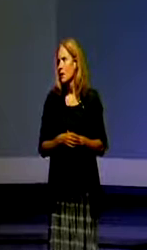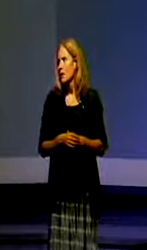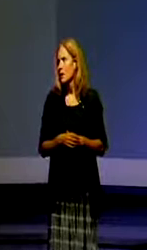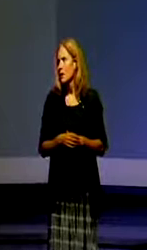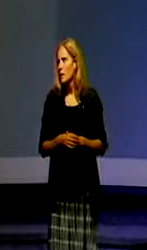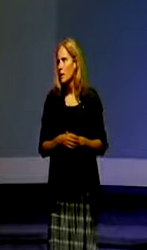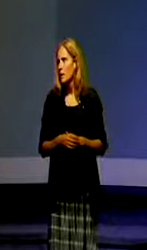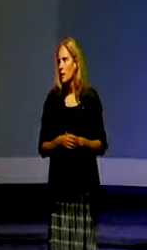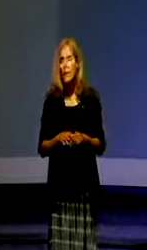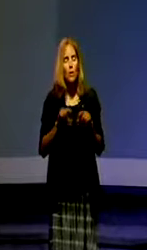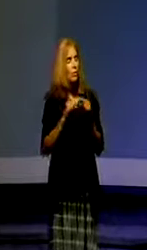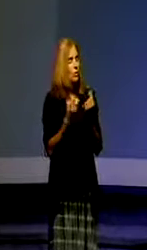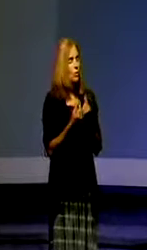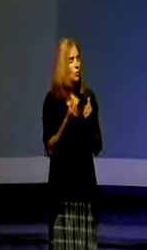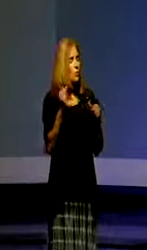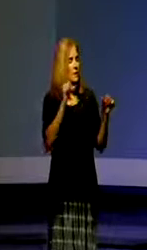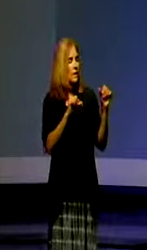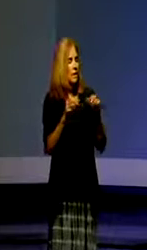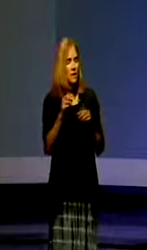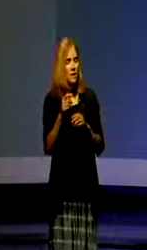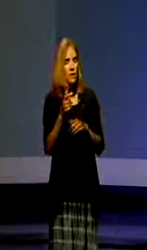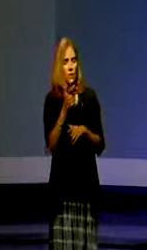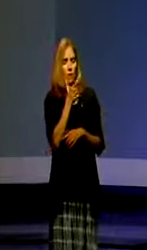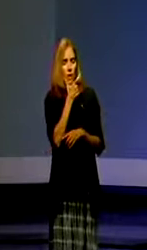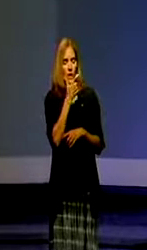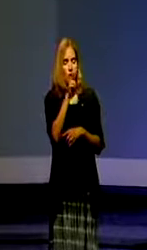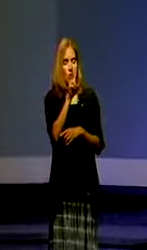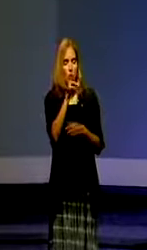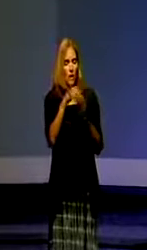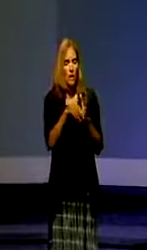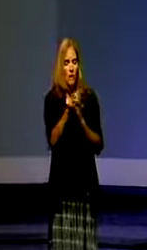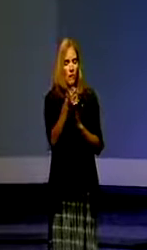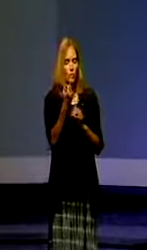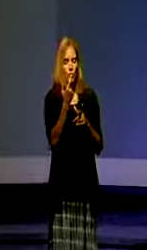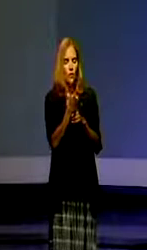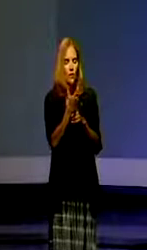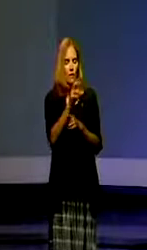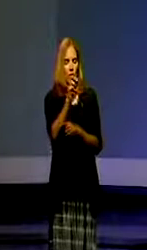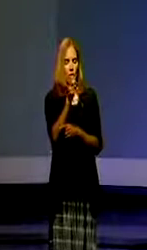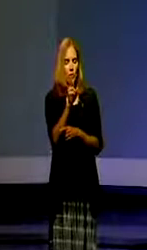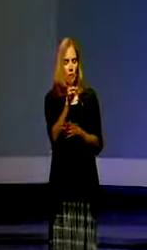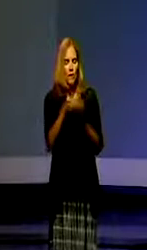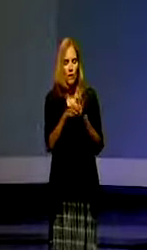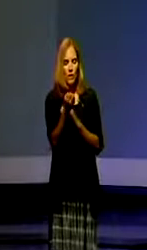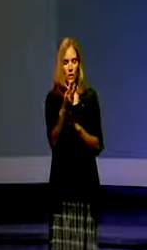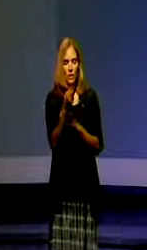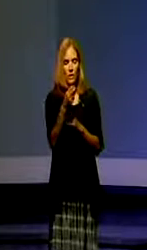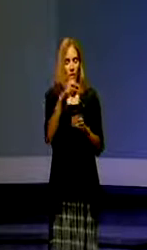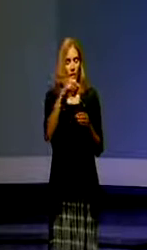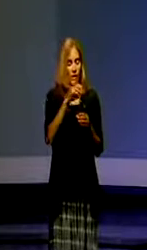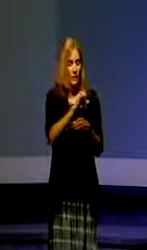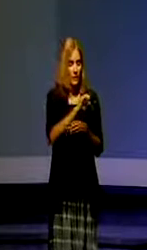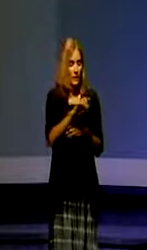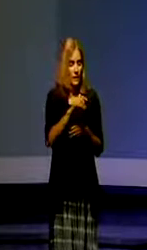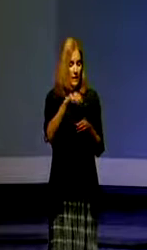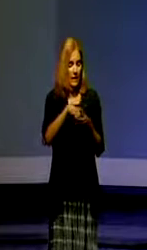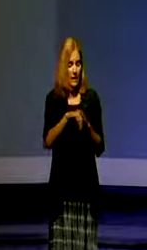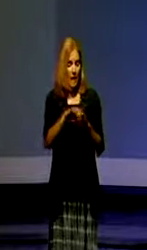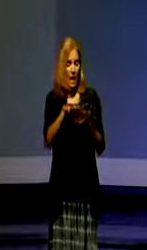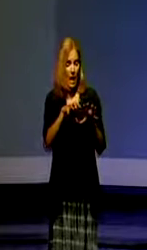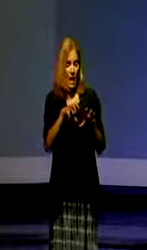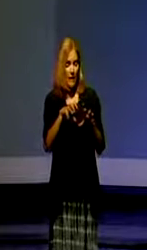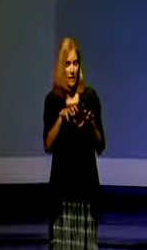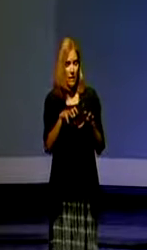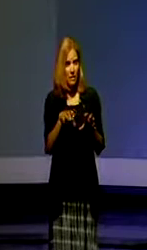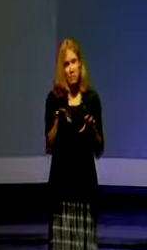in Russia in 2012 who found some seeds that had been encapsulated in ice for what